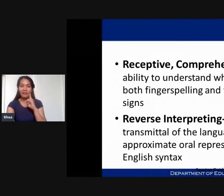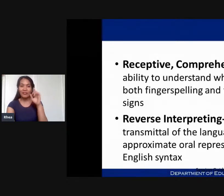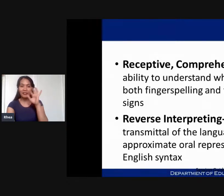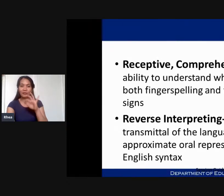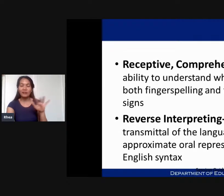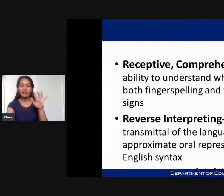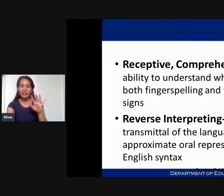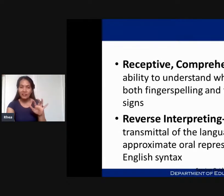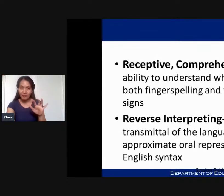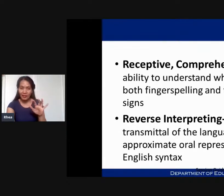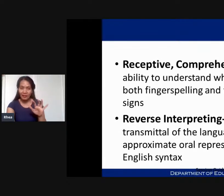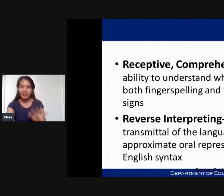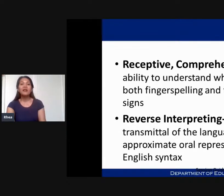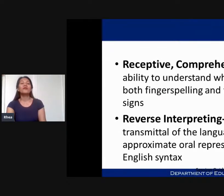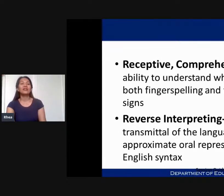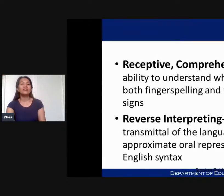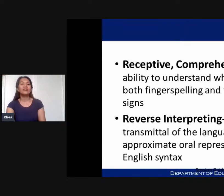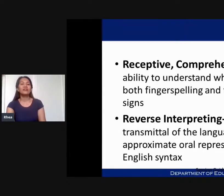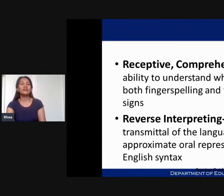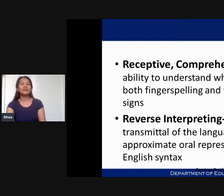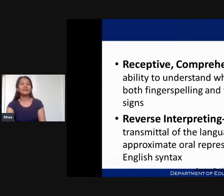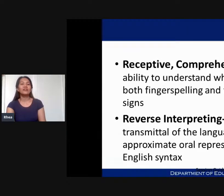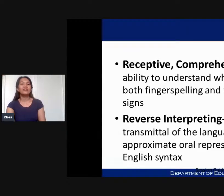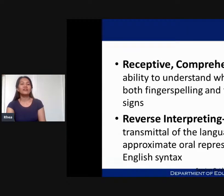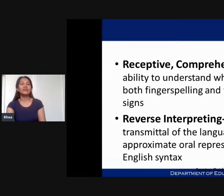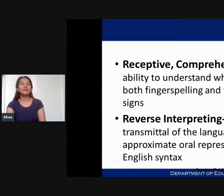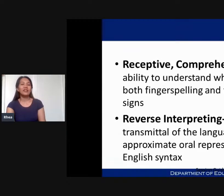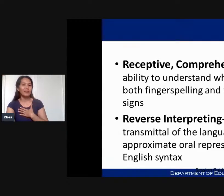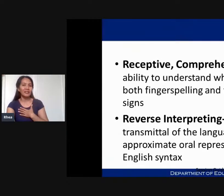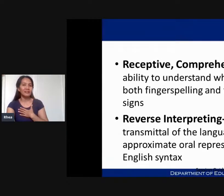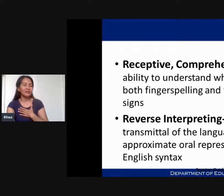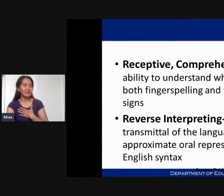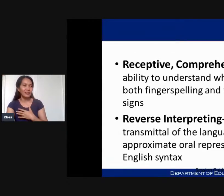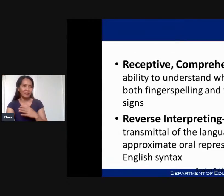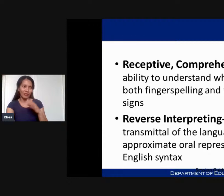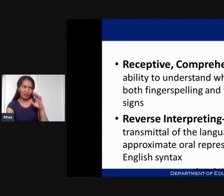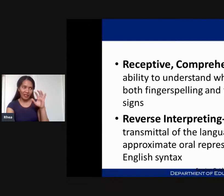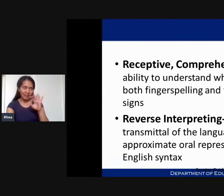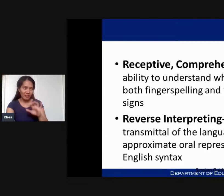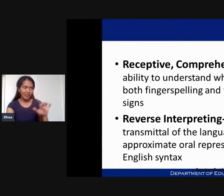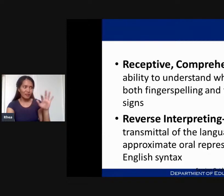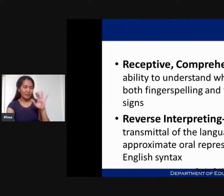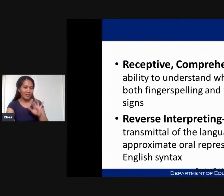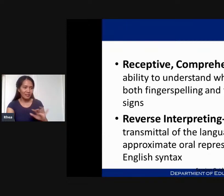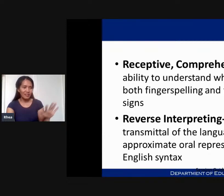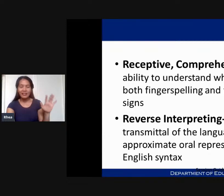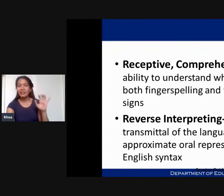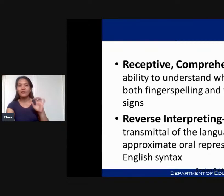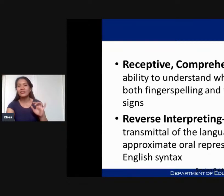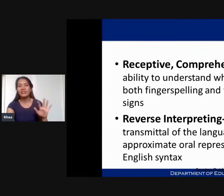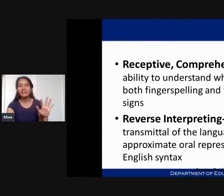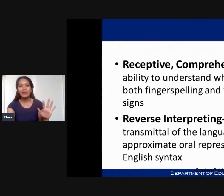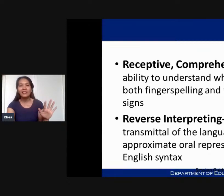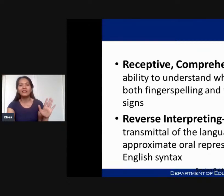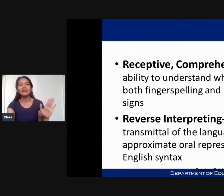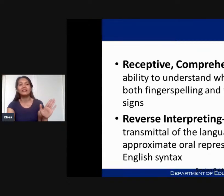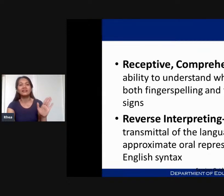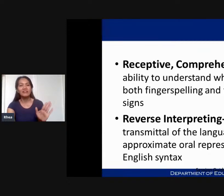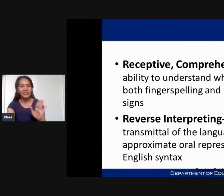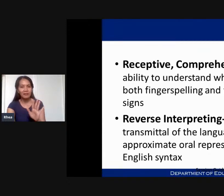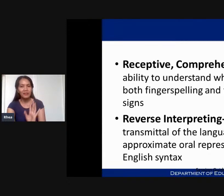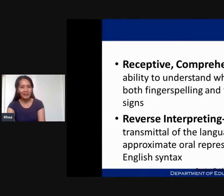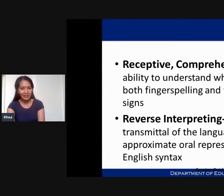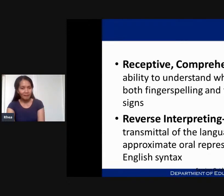they are deaf person. If they are doing the finger spelling, we could have receptive or comprehensive skill. We could understand what they are signing, what